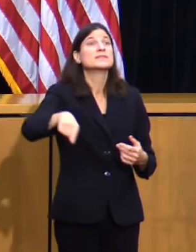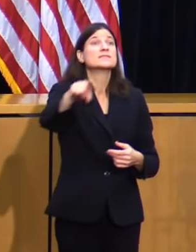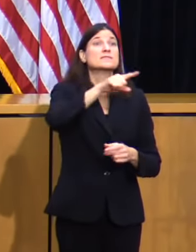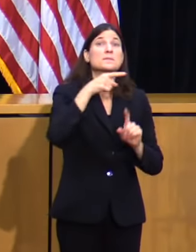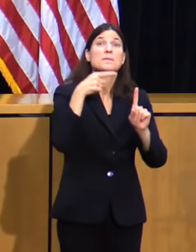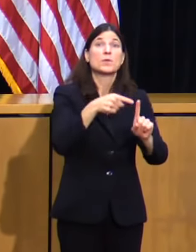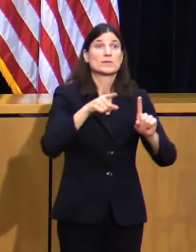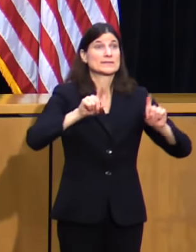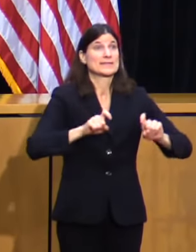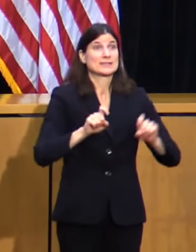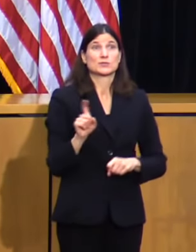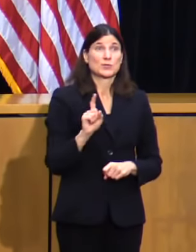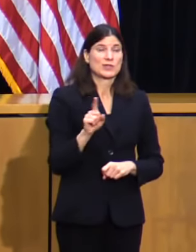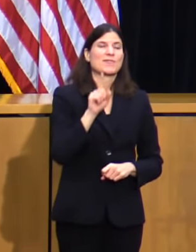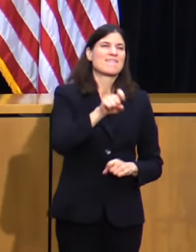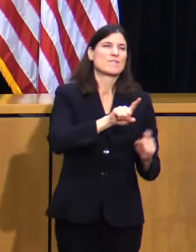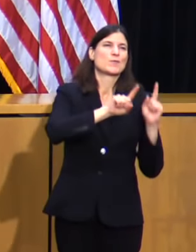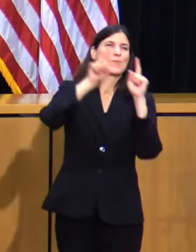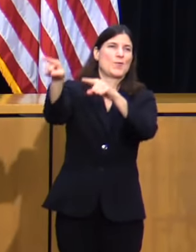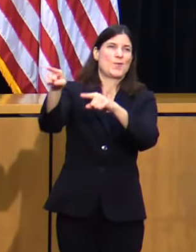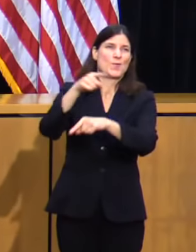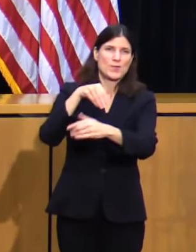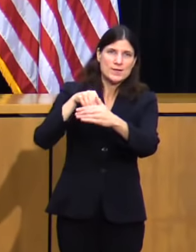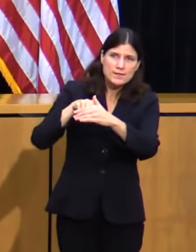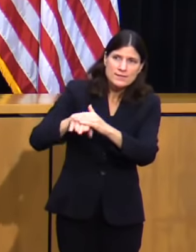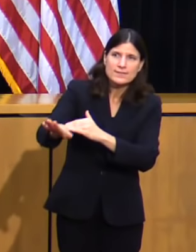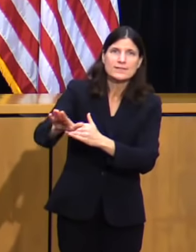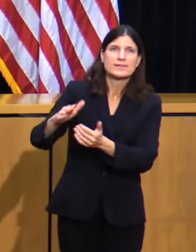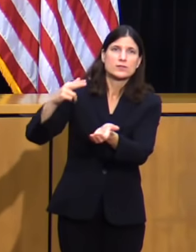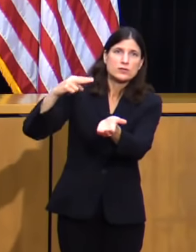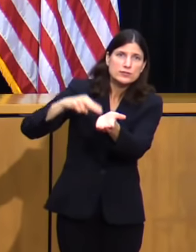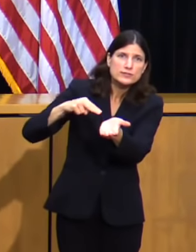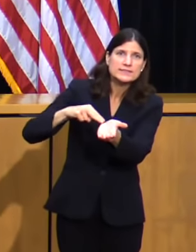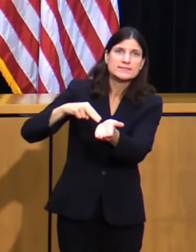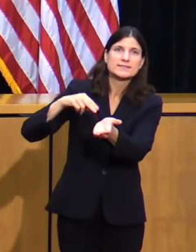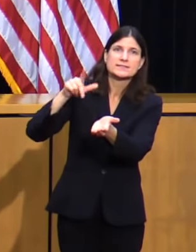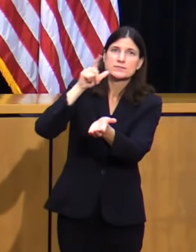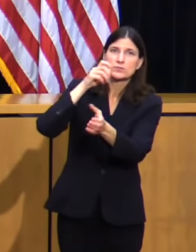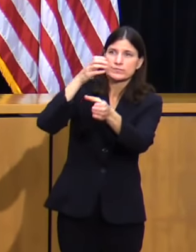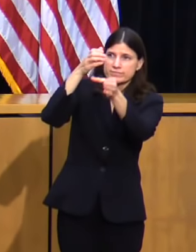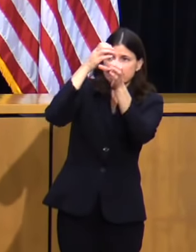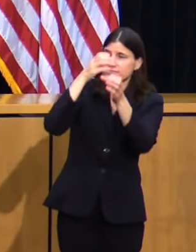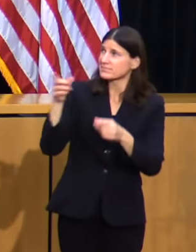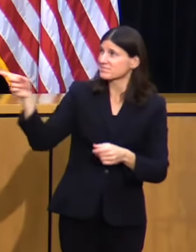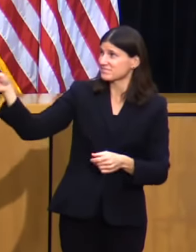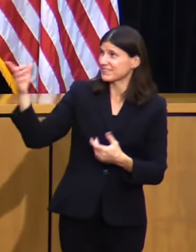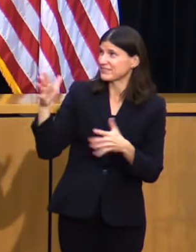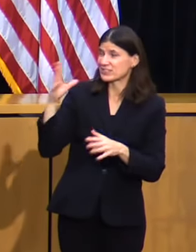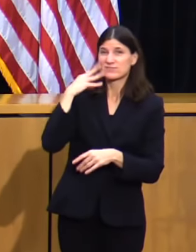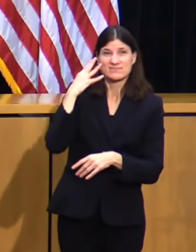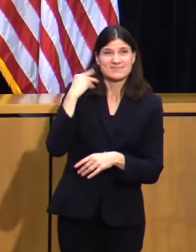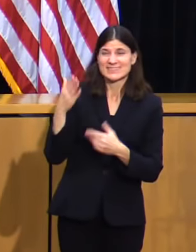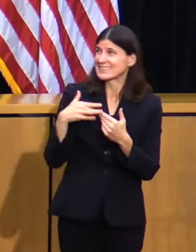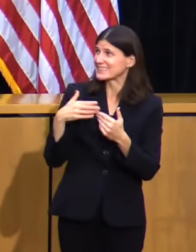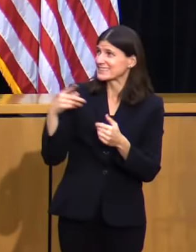it's actually not a deep nasal test. It's the front of the nose. It's 5 spins on each nostril. I have to believe